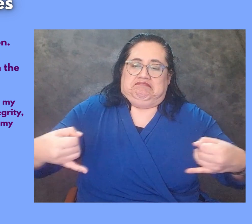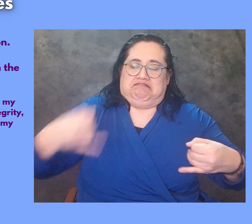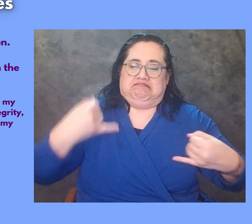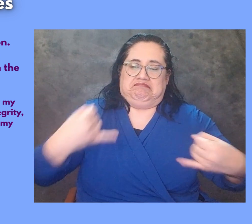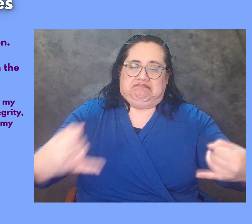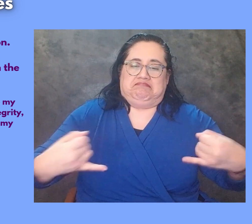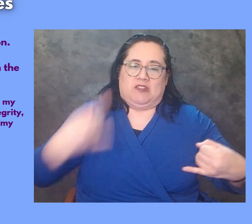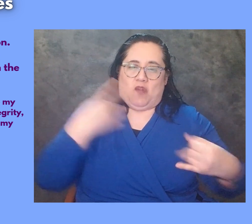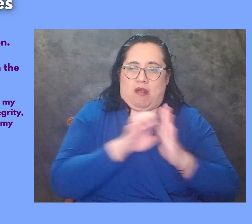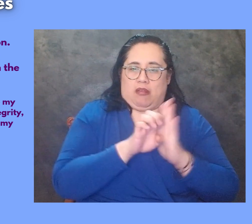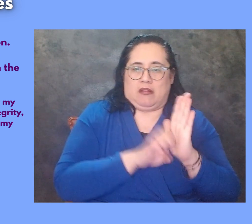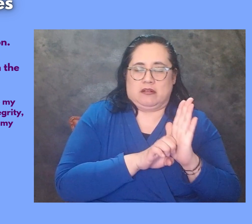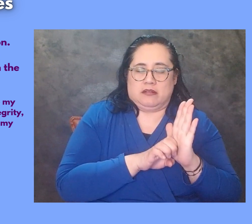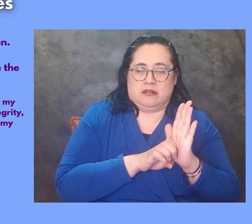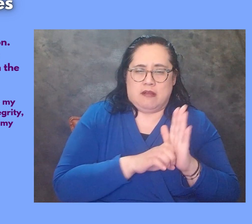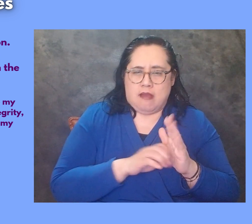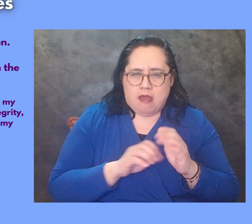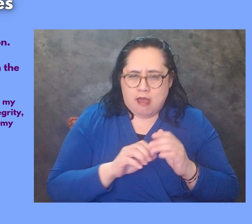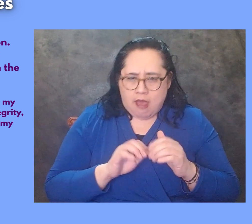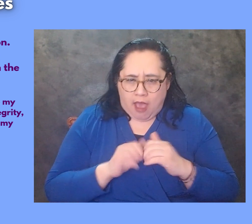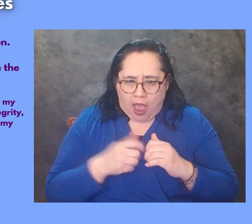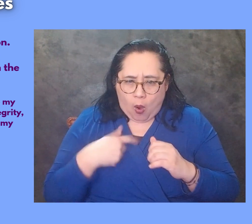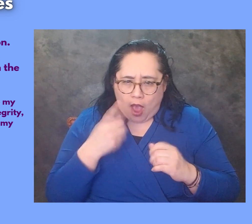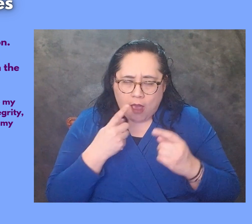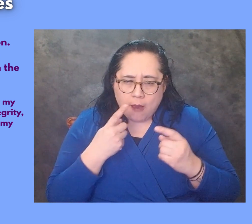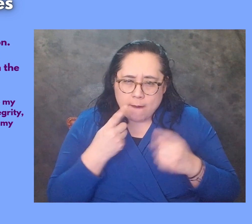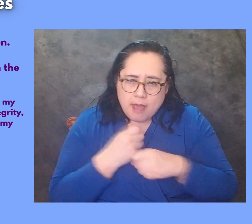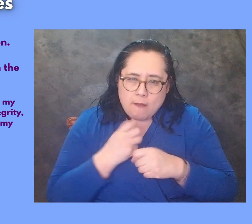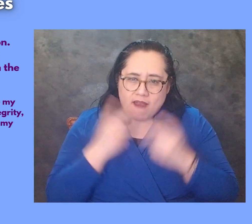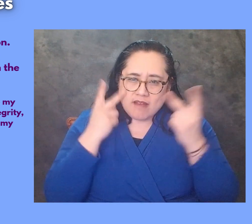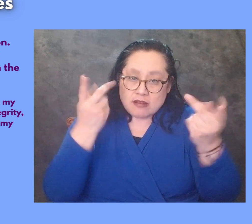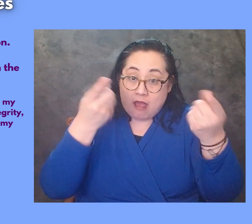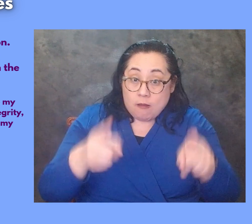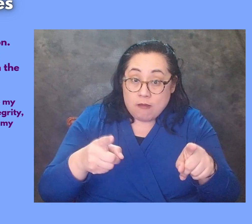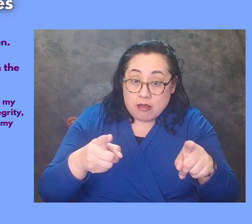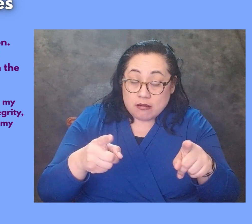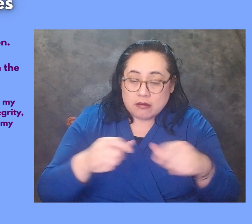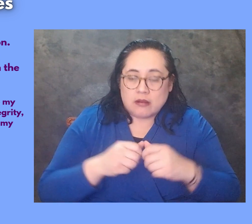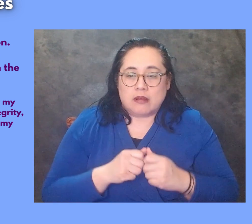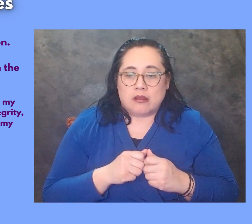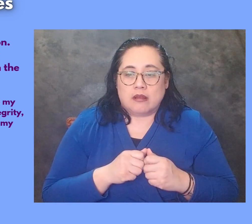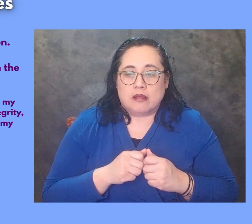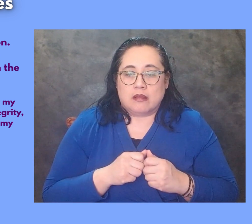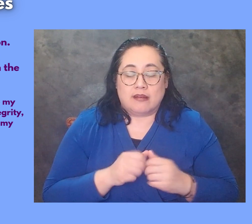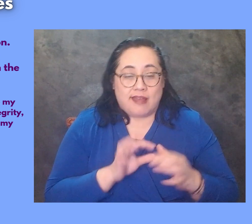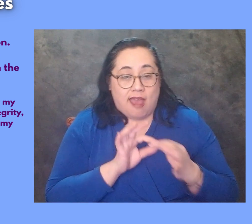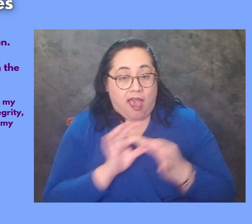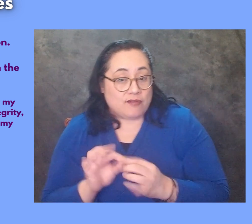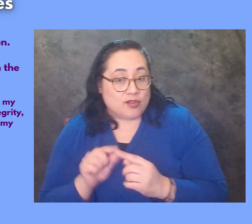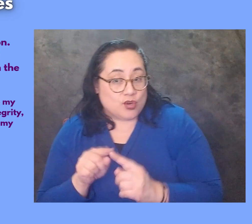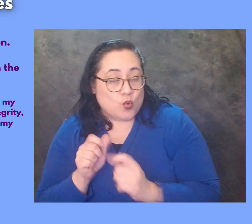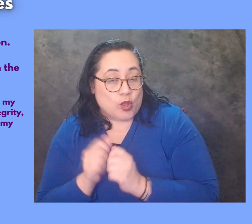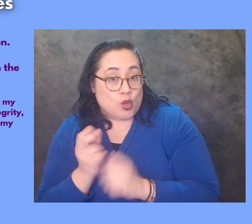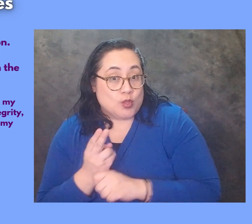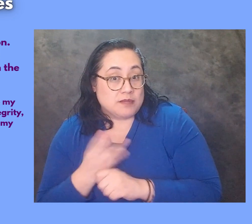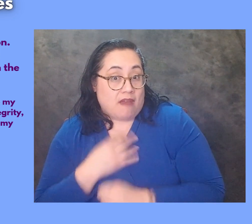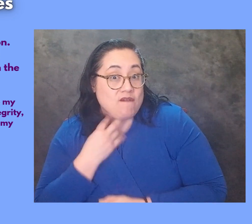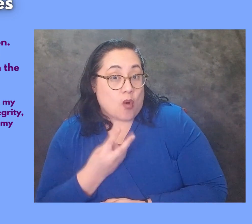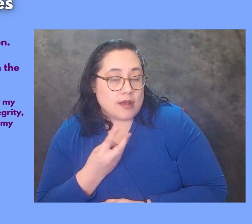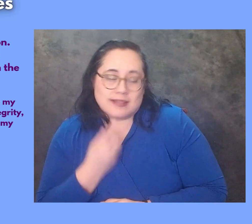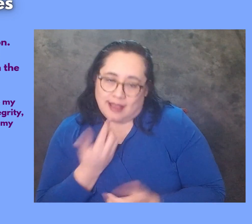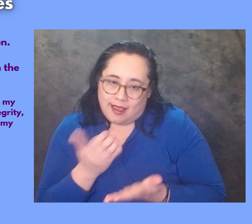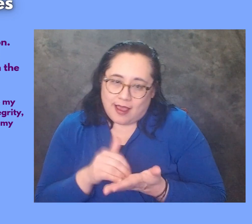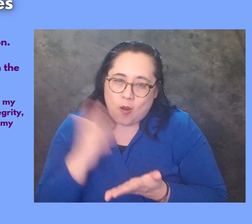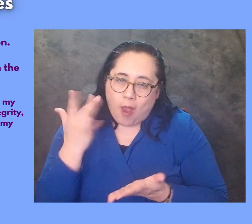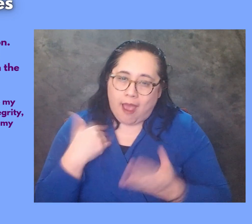I include that in my boundaries, my ethics. How do I make my vision happen? I have to use